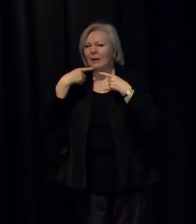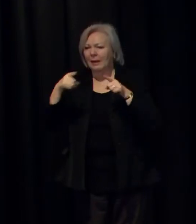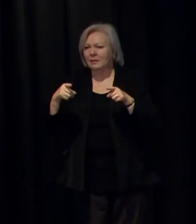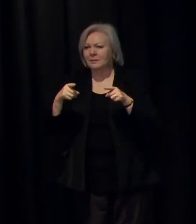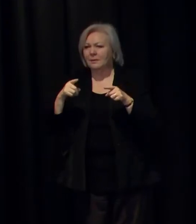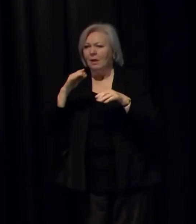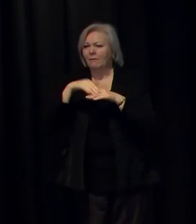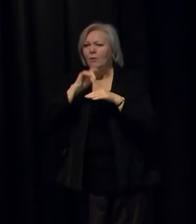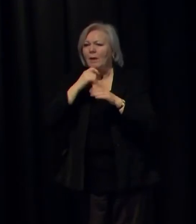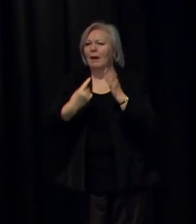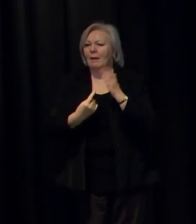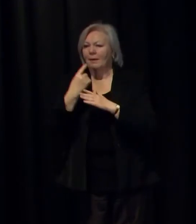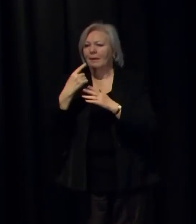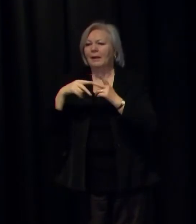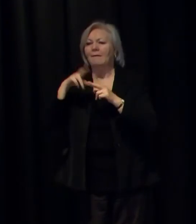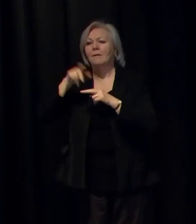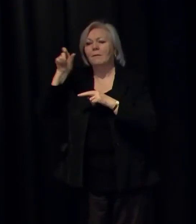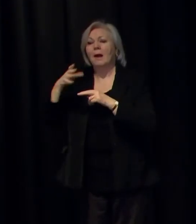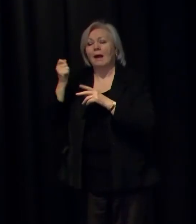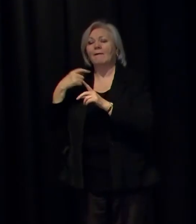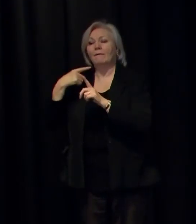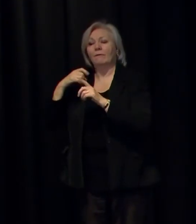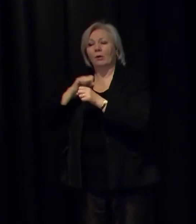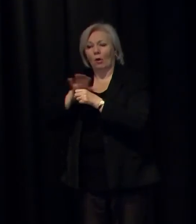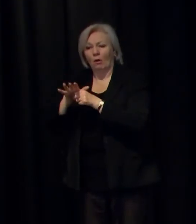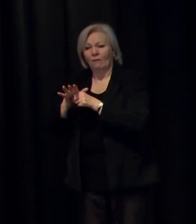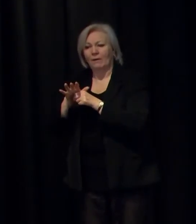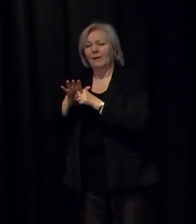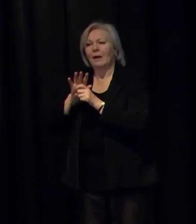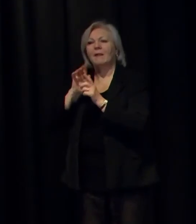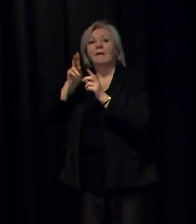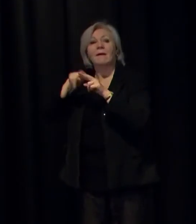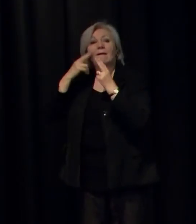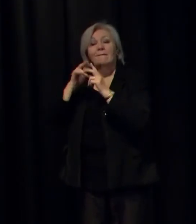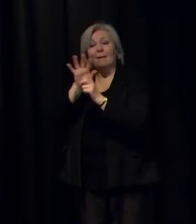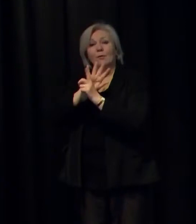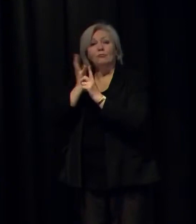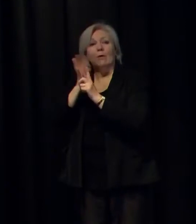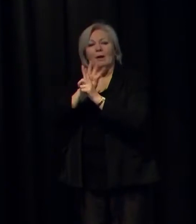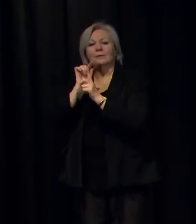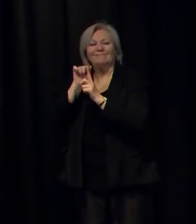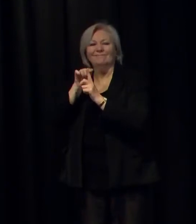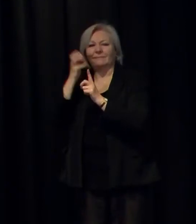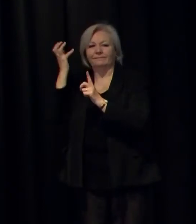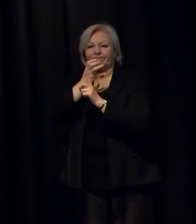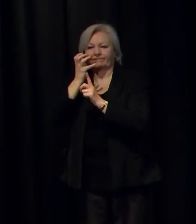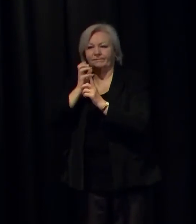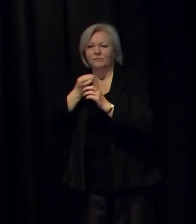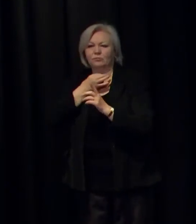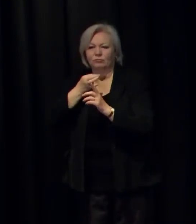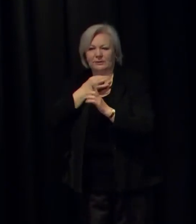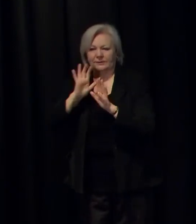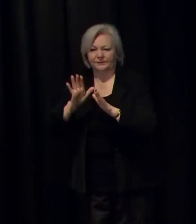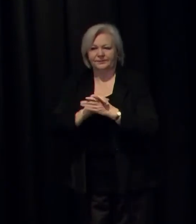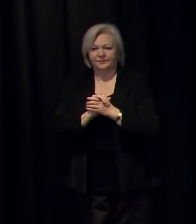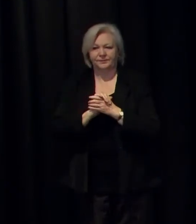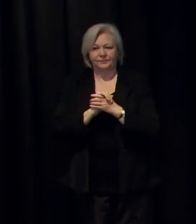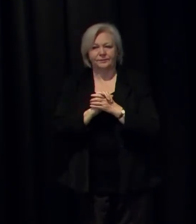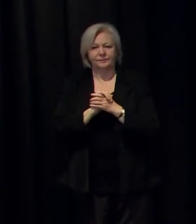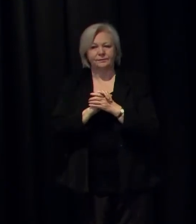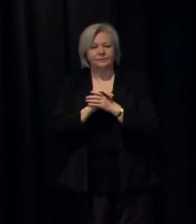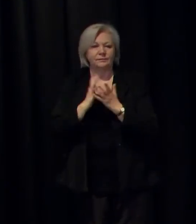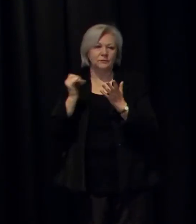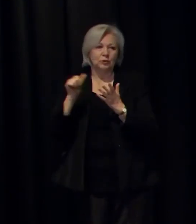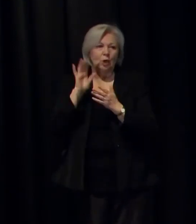those matters very, very soon. It will be different to what we have right Correct. now, though. A lot of Melburnians will be thinking, where can I go next weekend? I can get out, I can